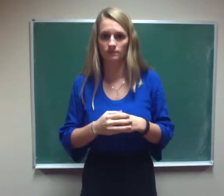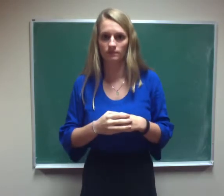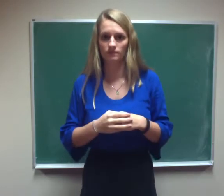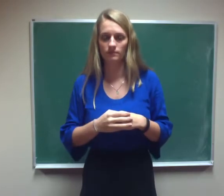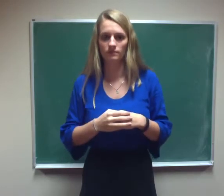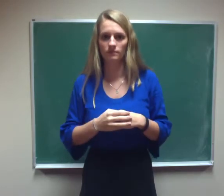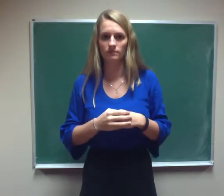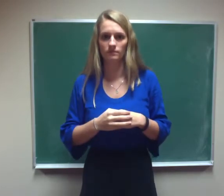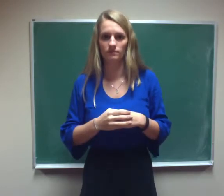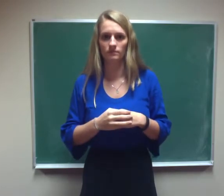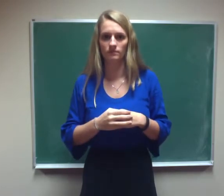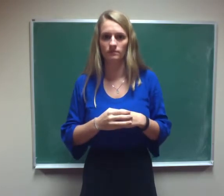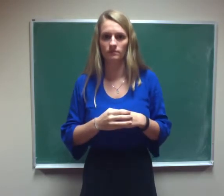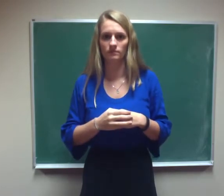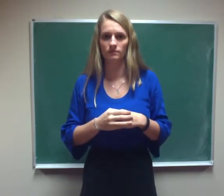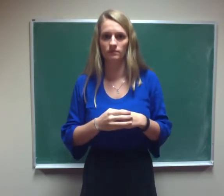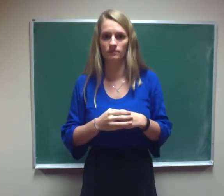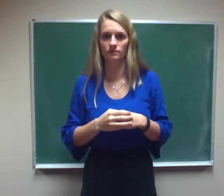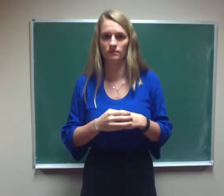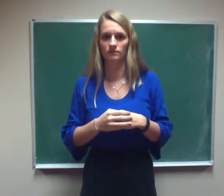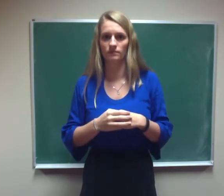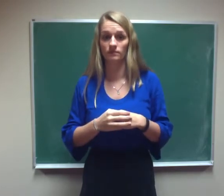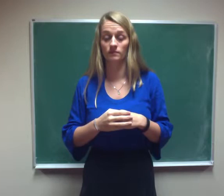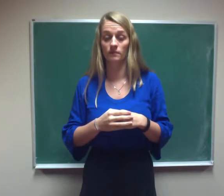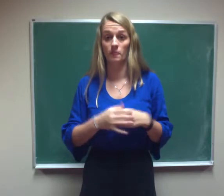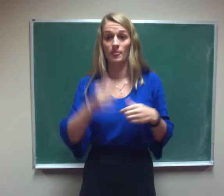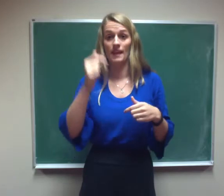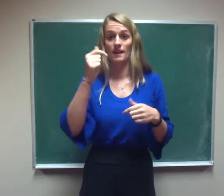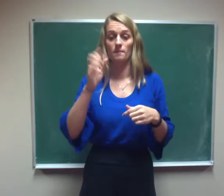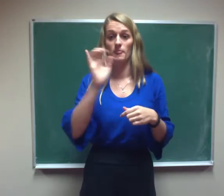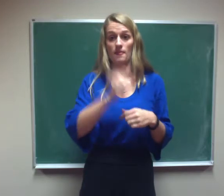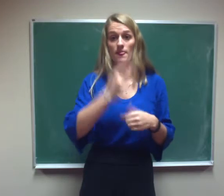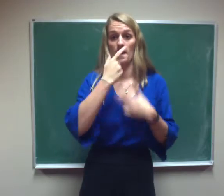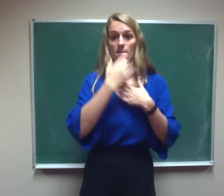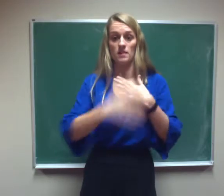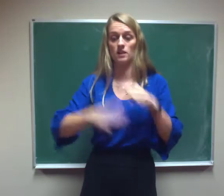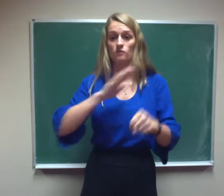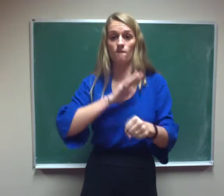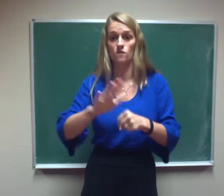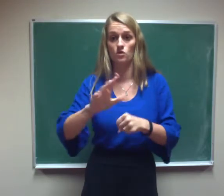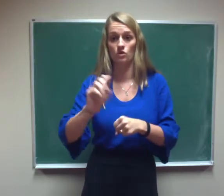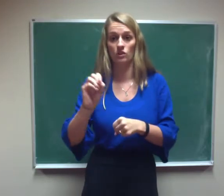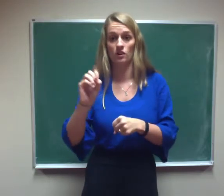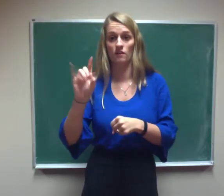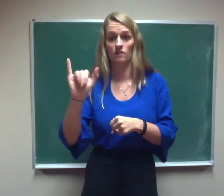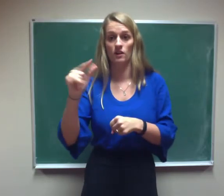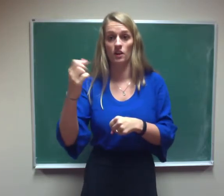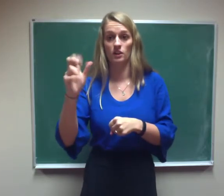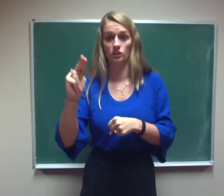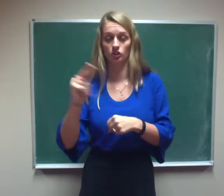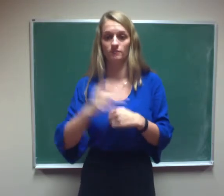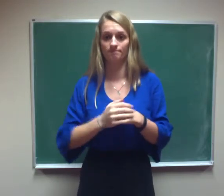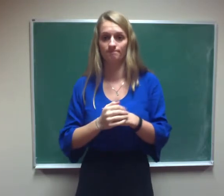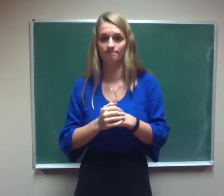the absolute most oxygen-rich blood you have in your body. From the smaller right atrium, blood is going to be